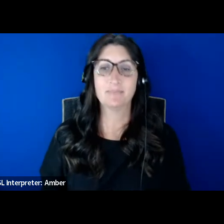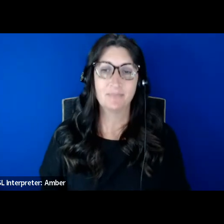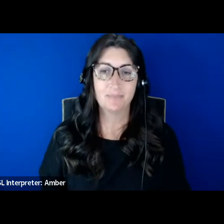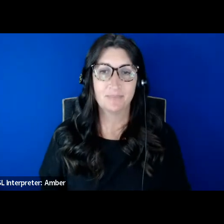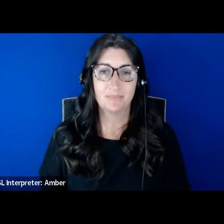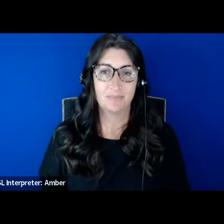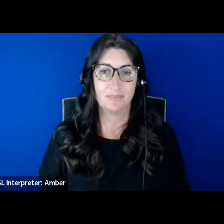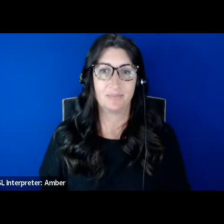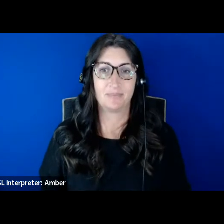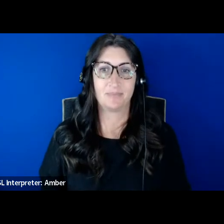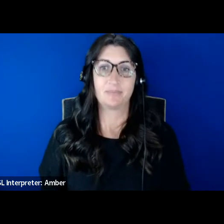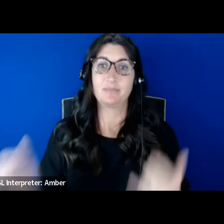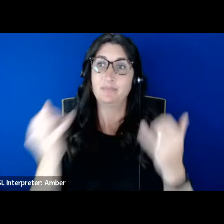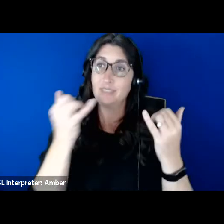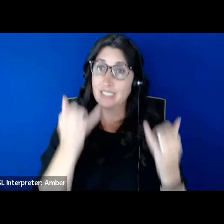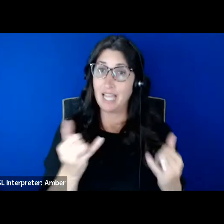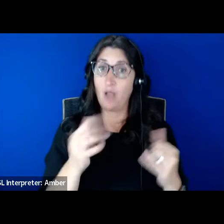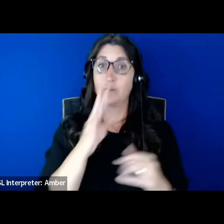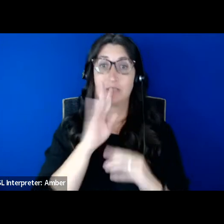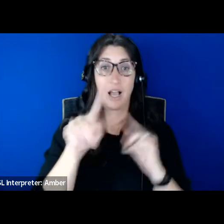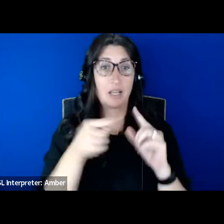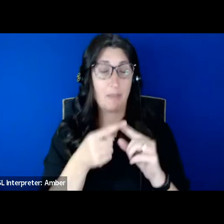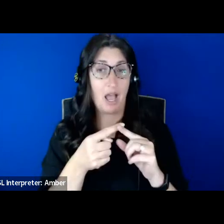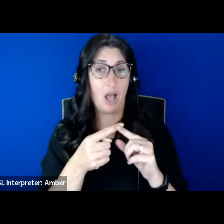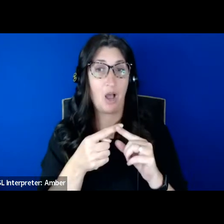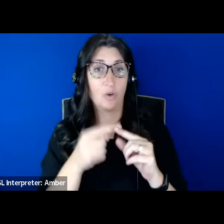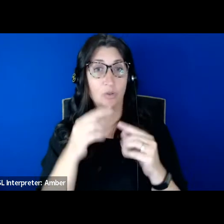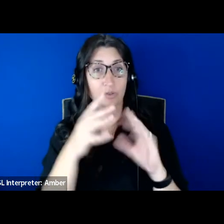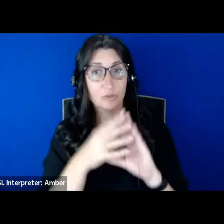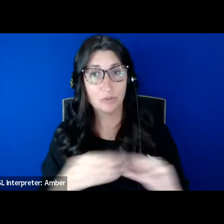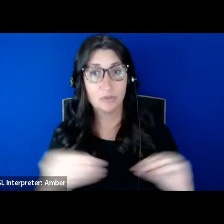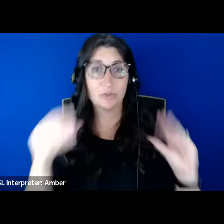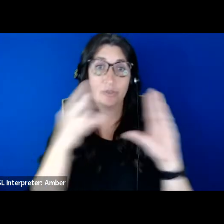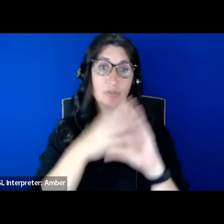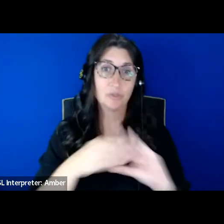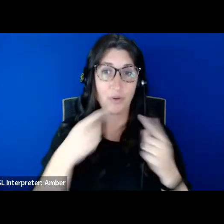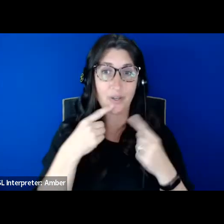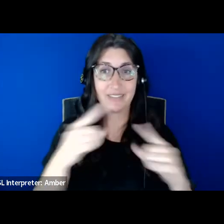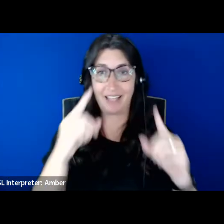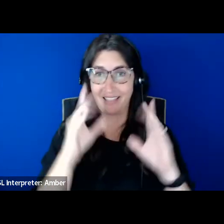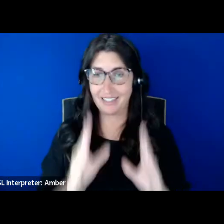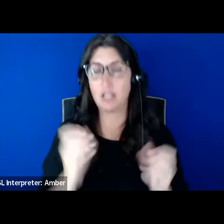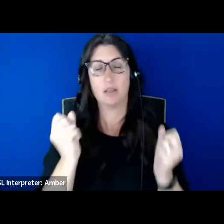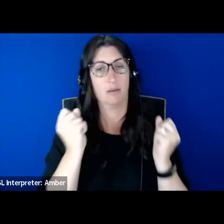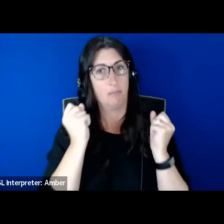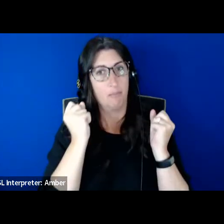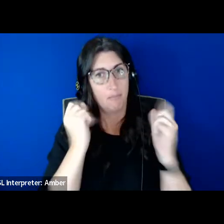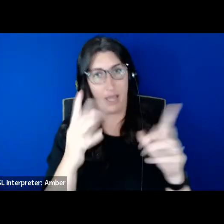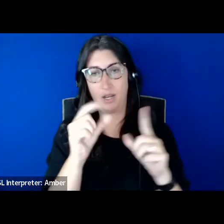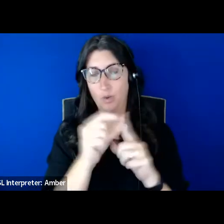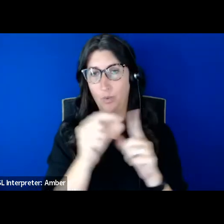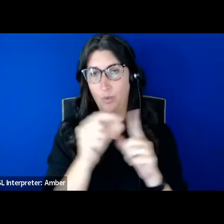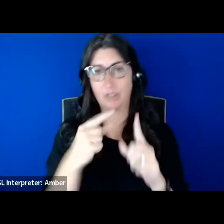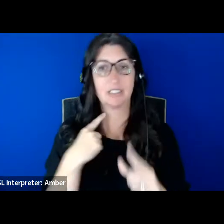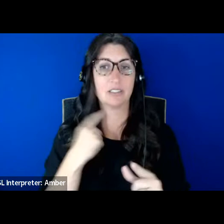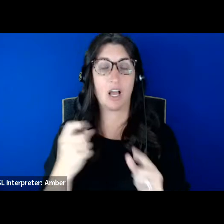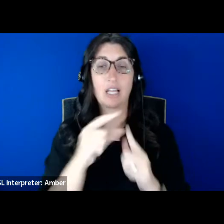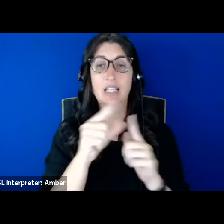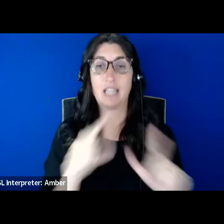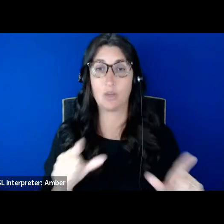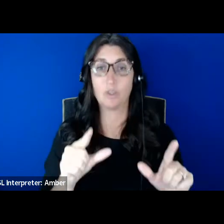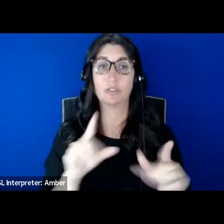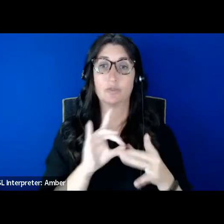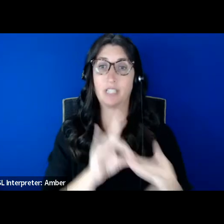about stories and oral storytelling. There are many words in the Tongan language about